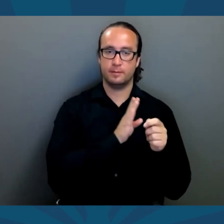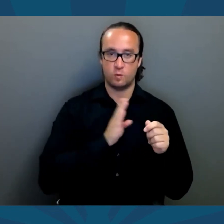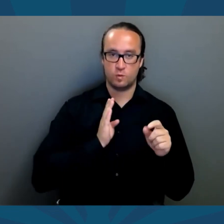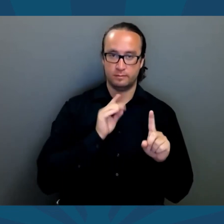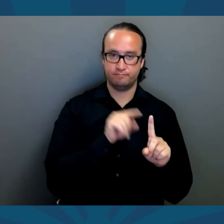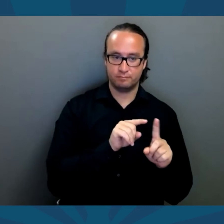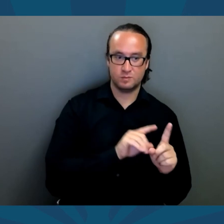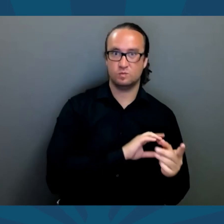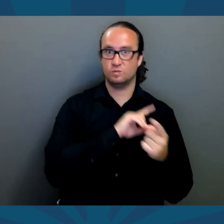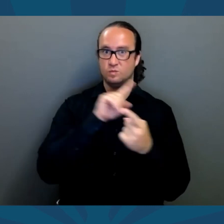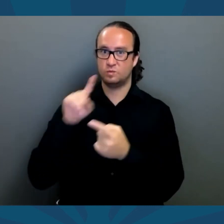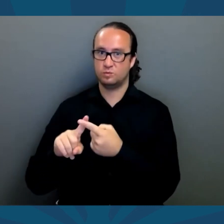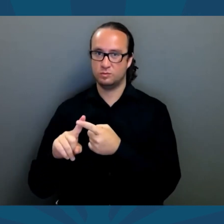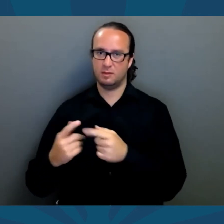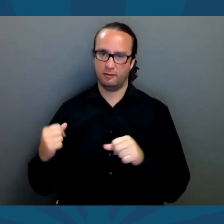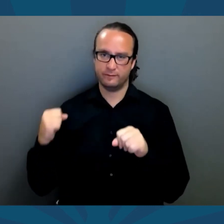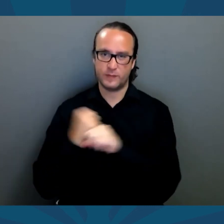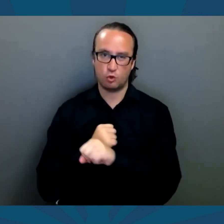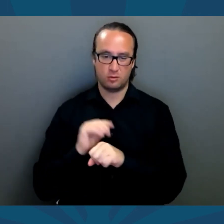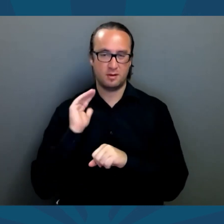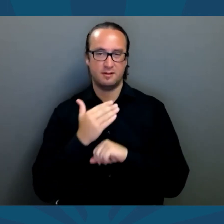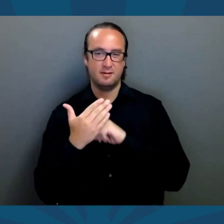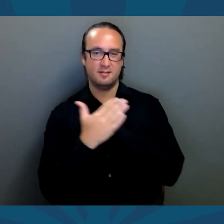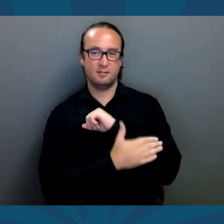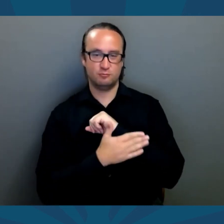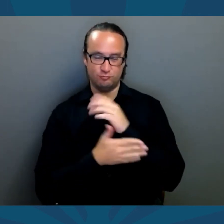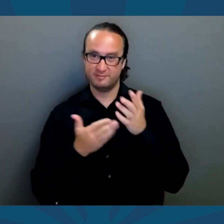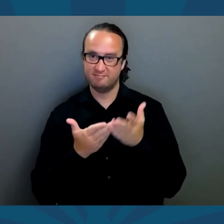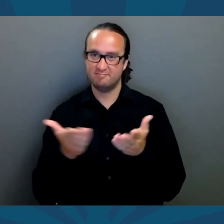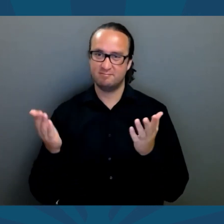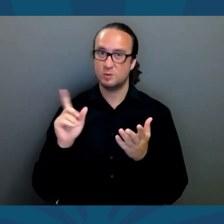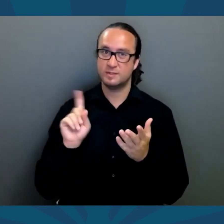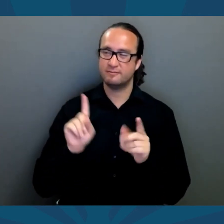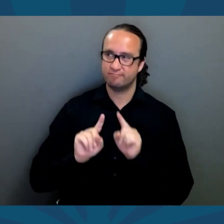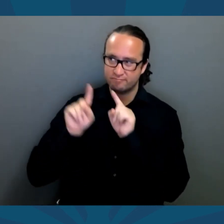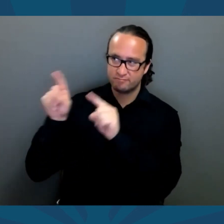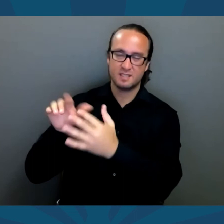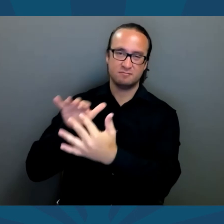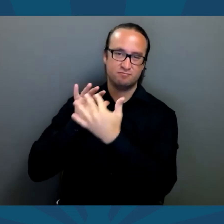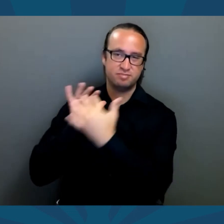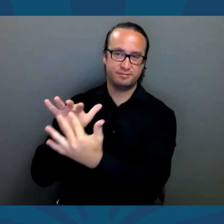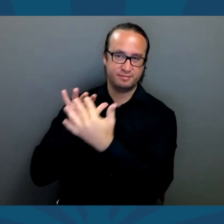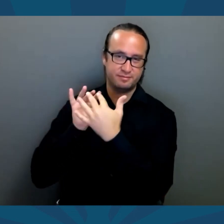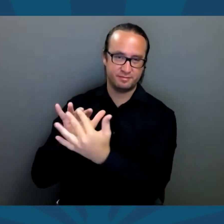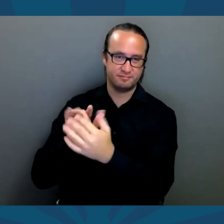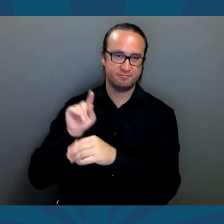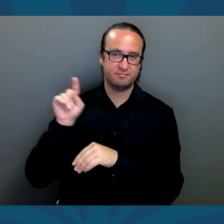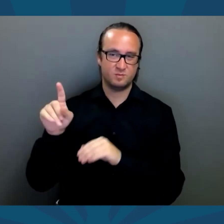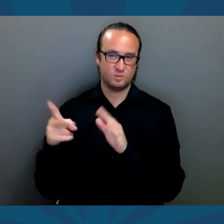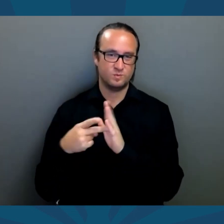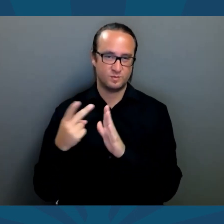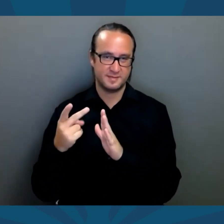to fighting for our country through 2 combat tours in Afghanistan with the